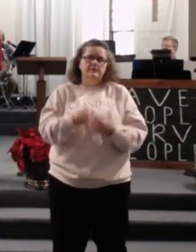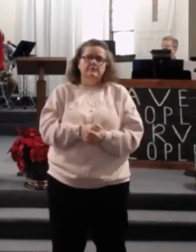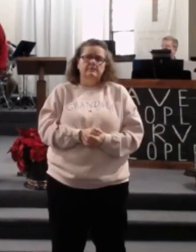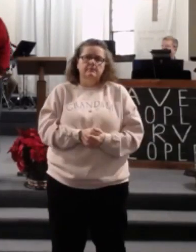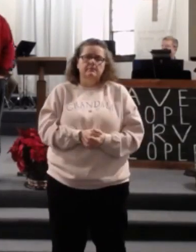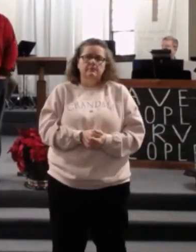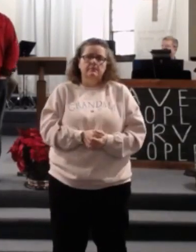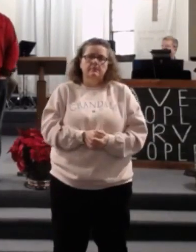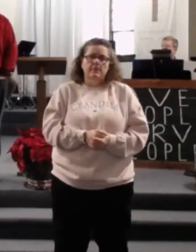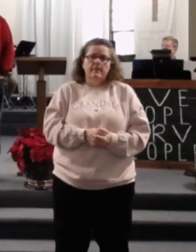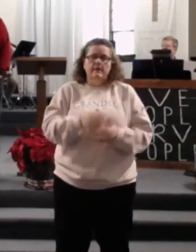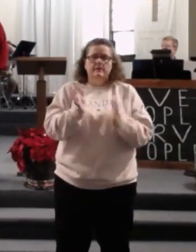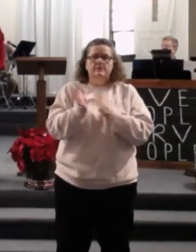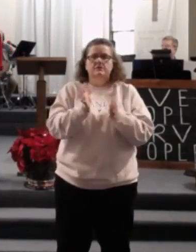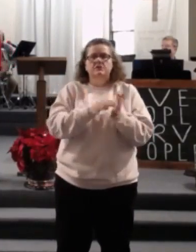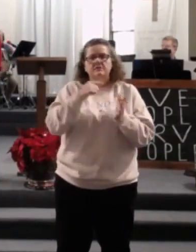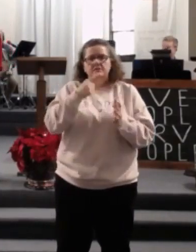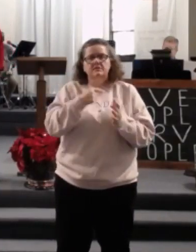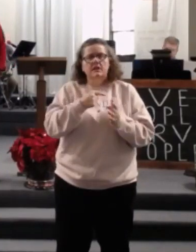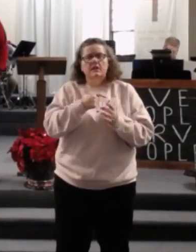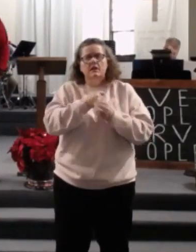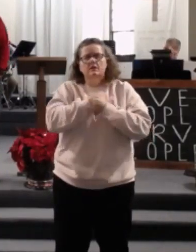Jesus says, love your neighbor.